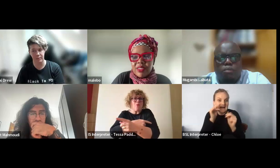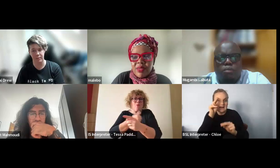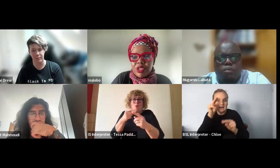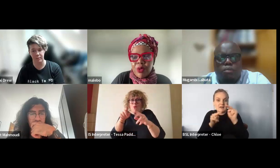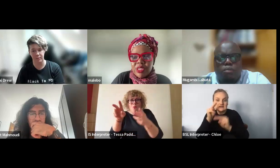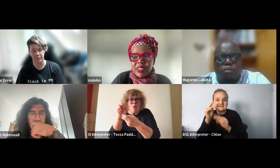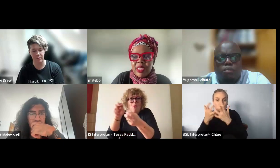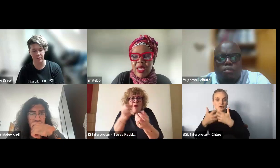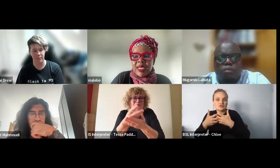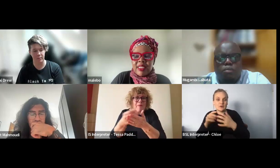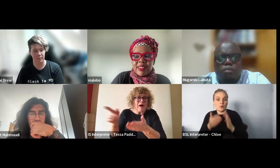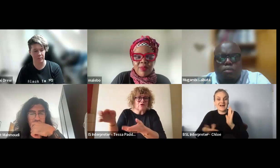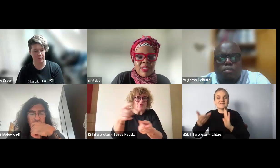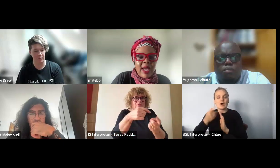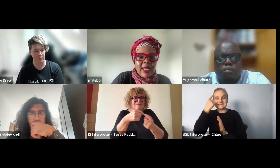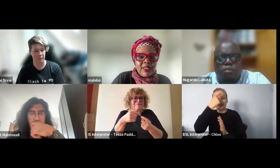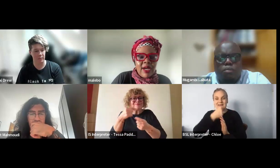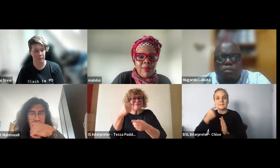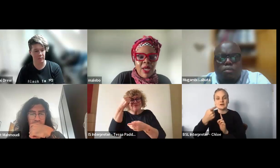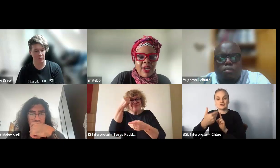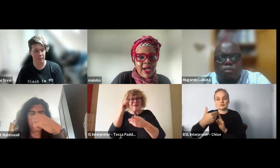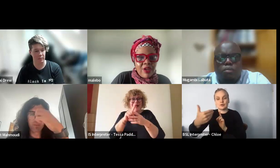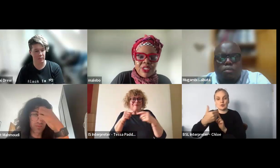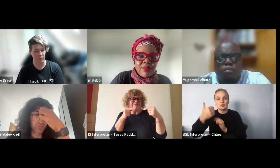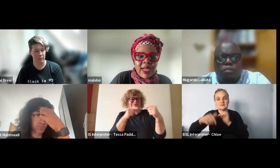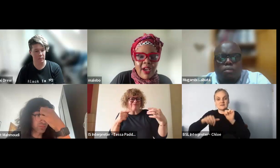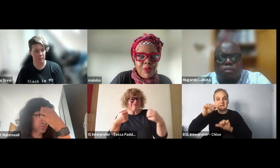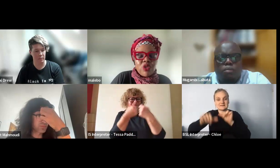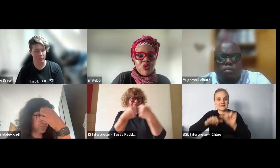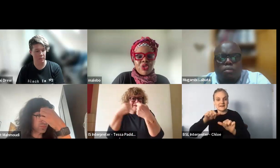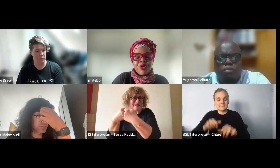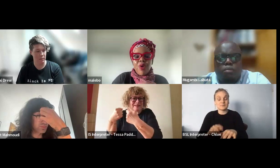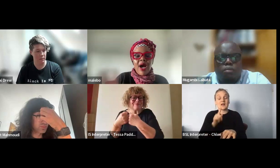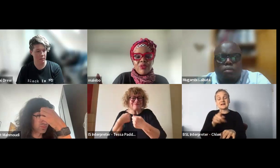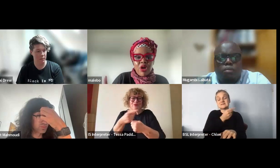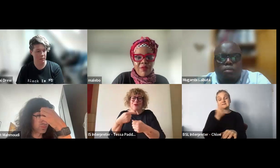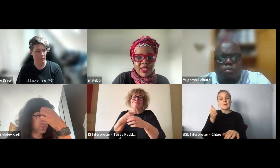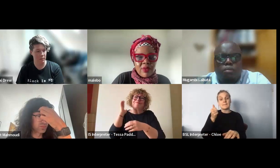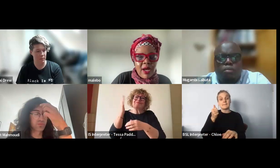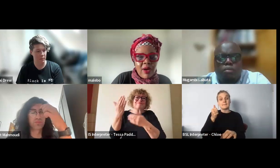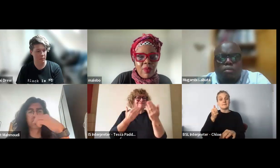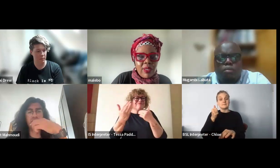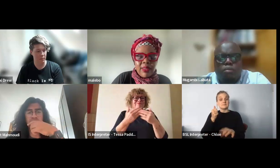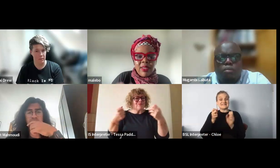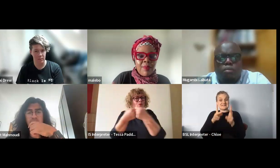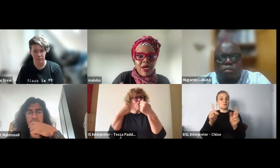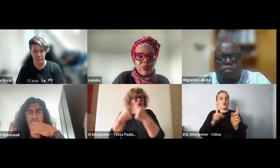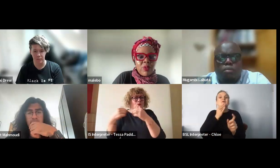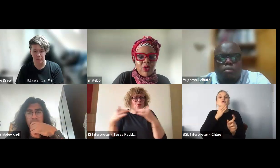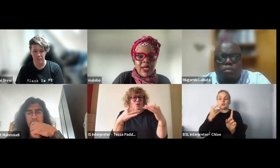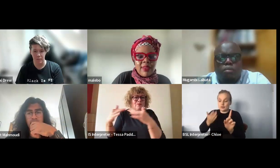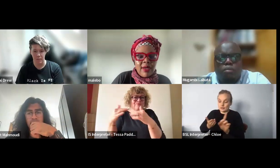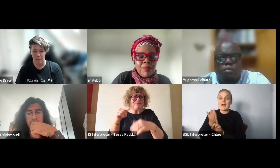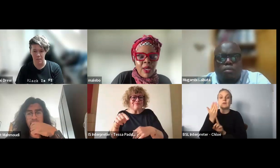about advanced image processing systems, and the kind of systems that have been used throughout conflicts in the